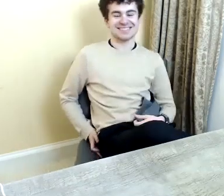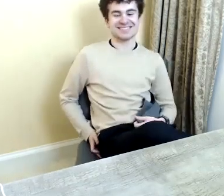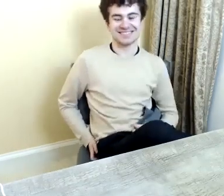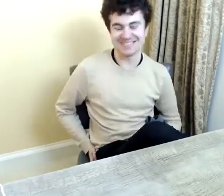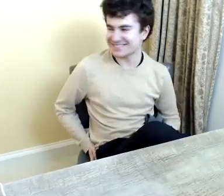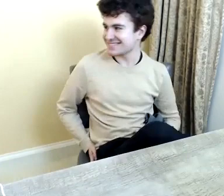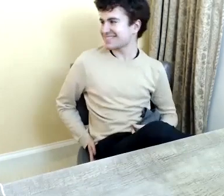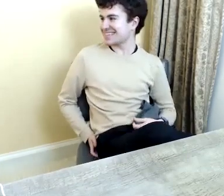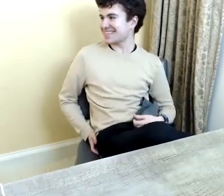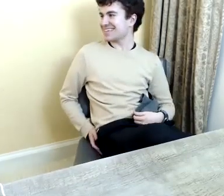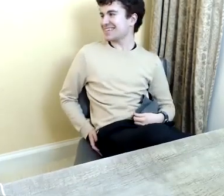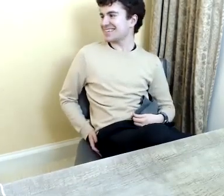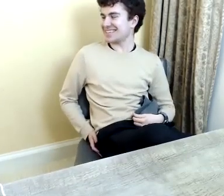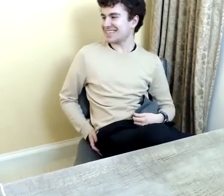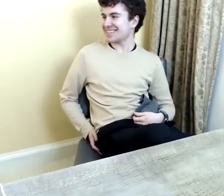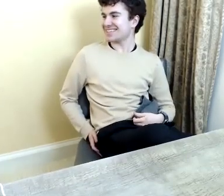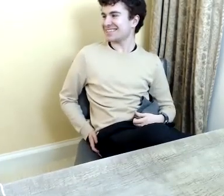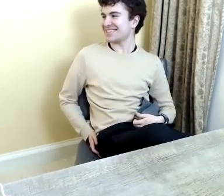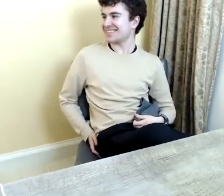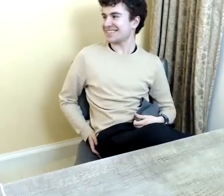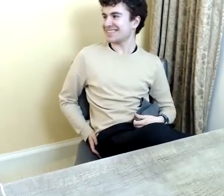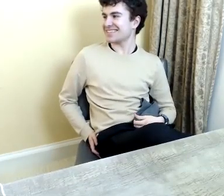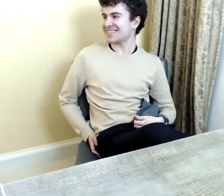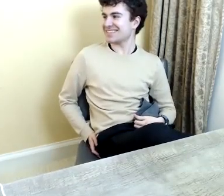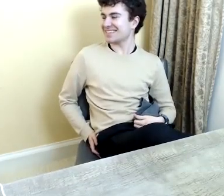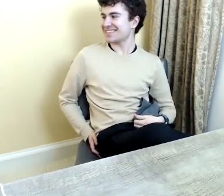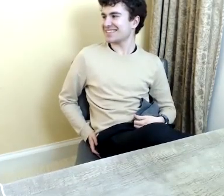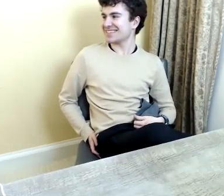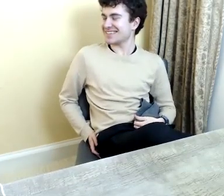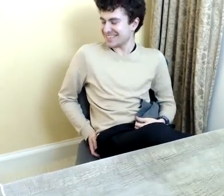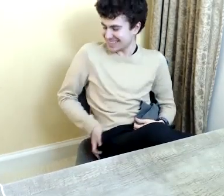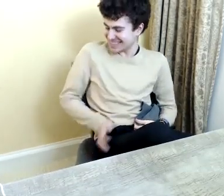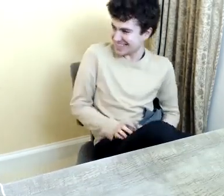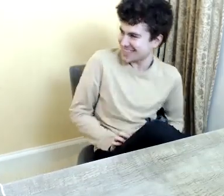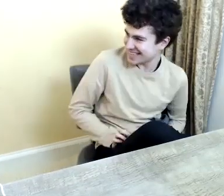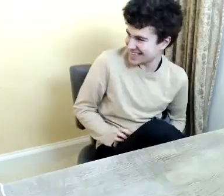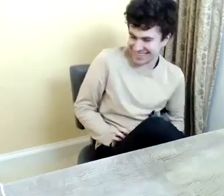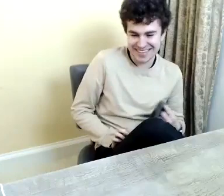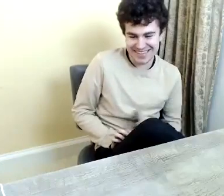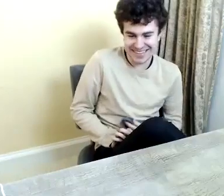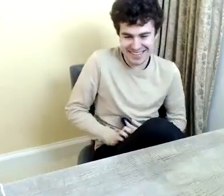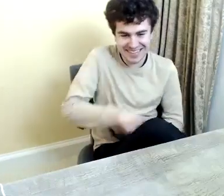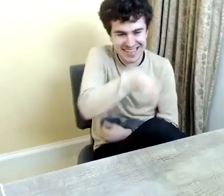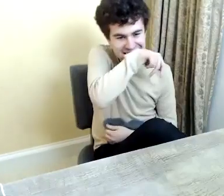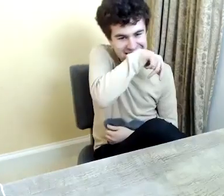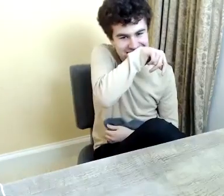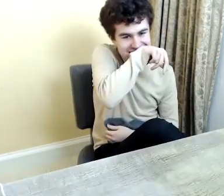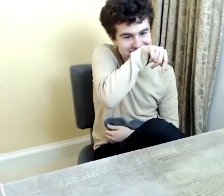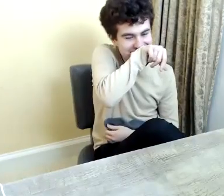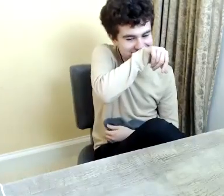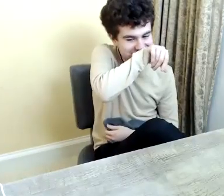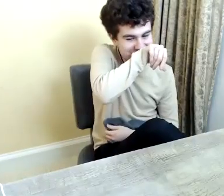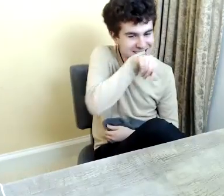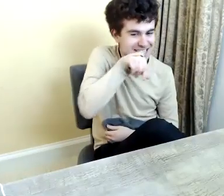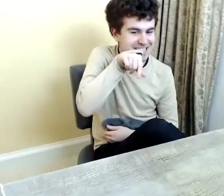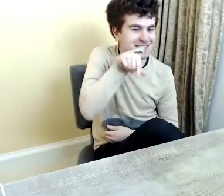day, I think to start, I would want to have someone greet me at the door. And if music was playing, even better. I would head